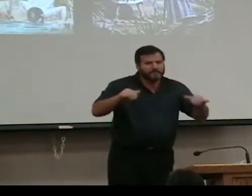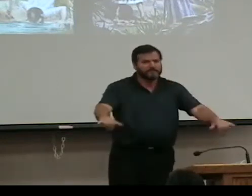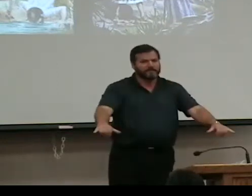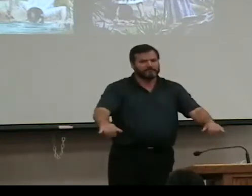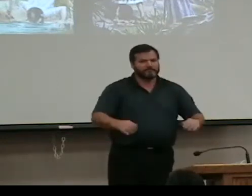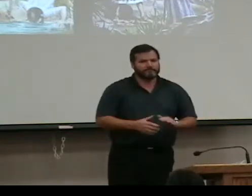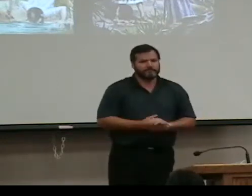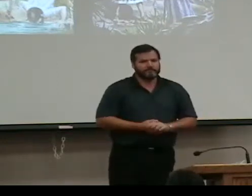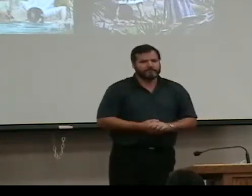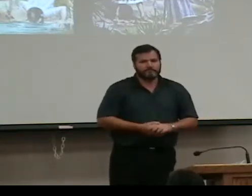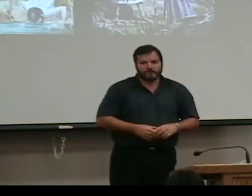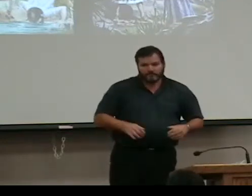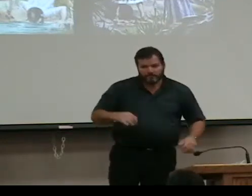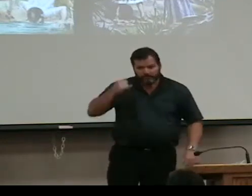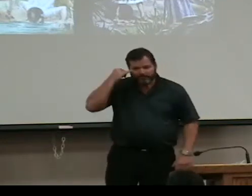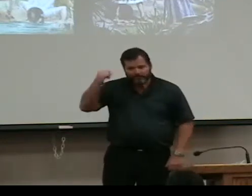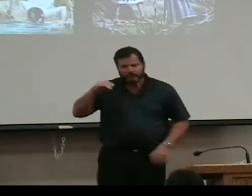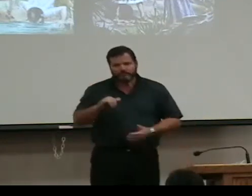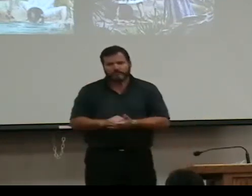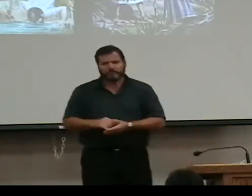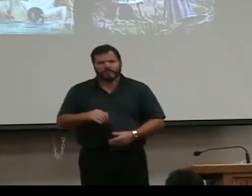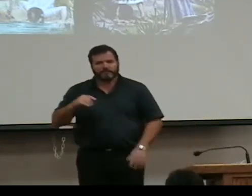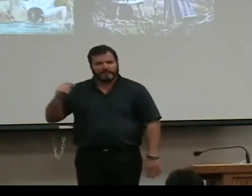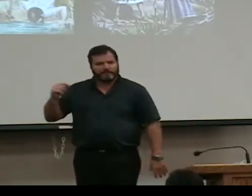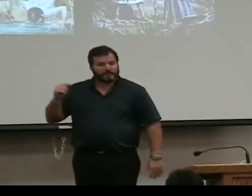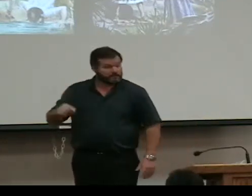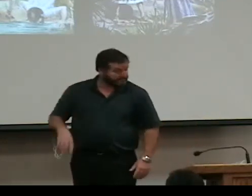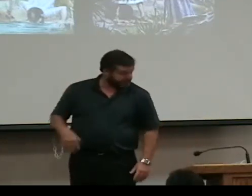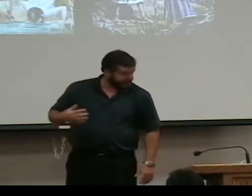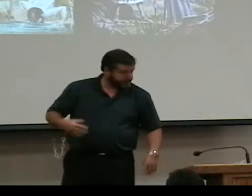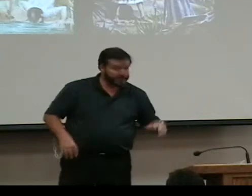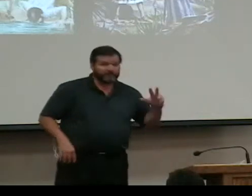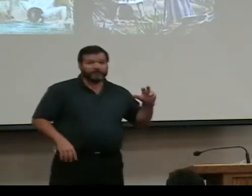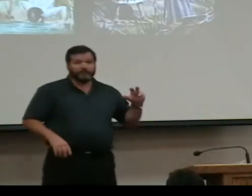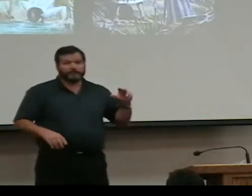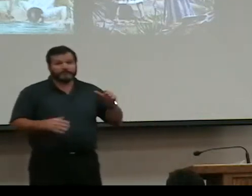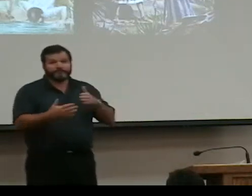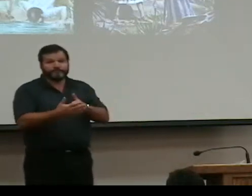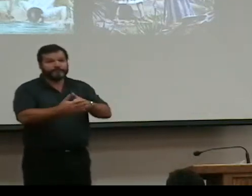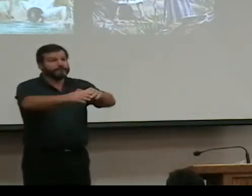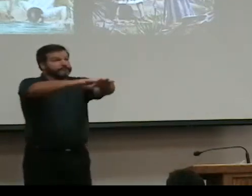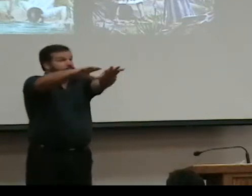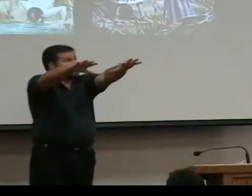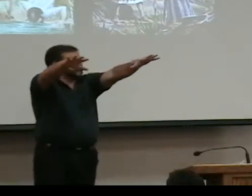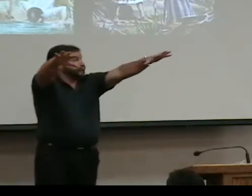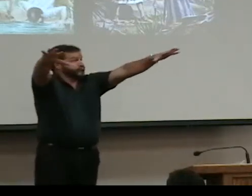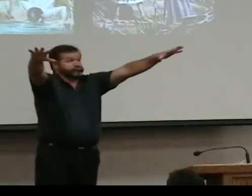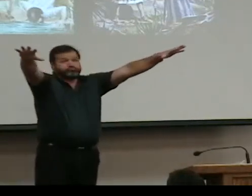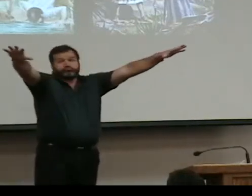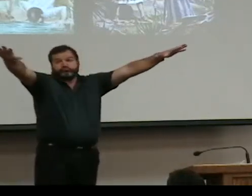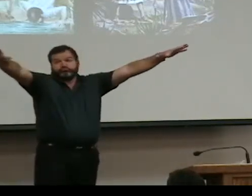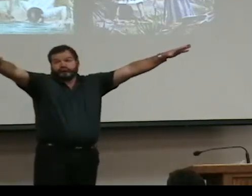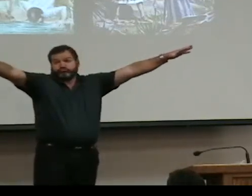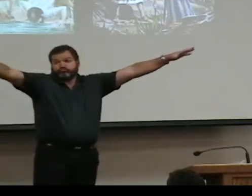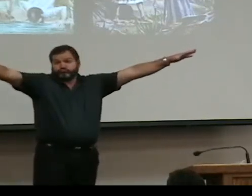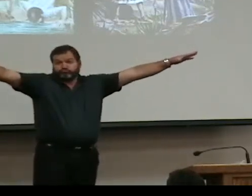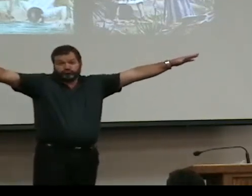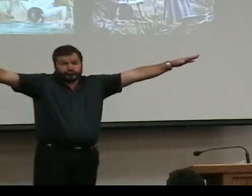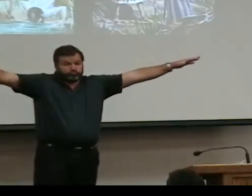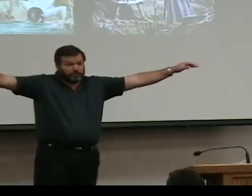cautious and looked around as they drank. Imagine that. 300 men were left with this vast army